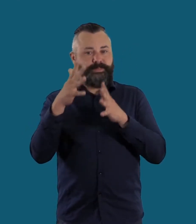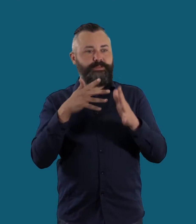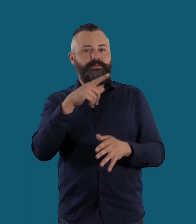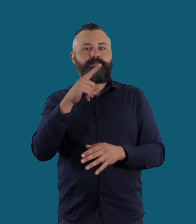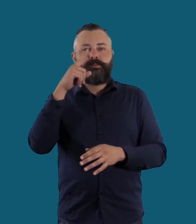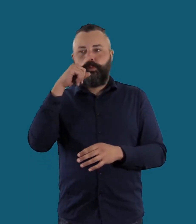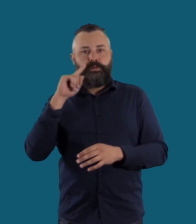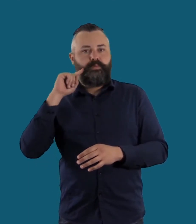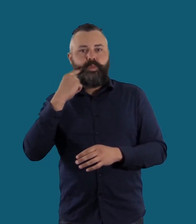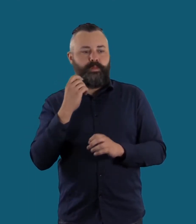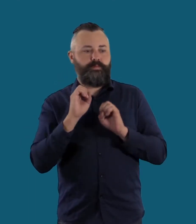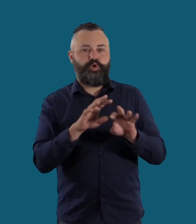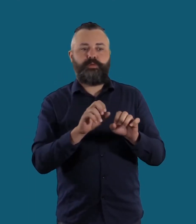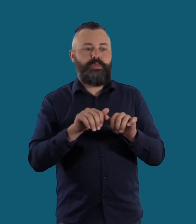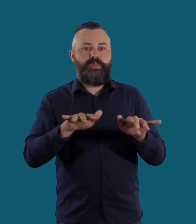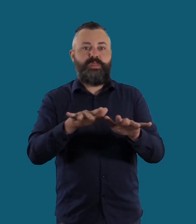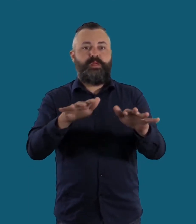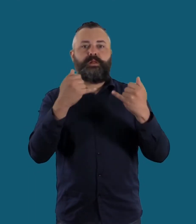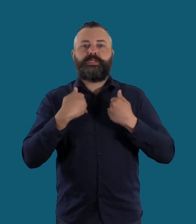People may deliberately release anthrax to cause illness.